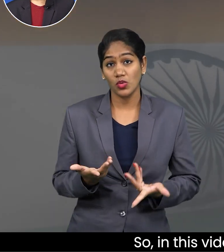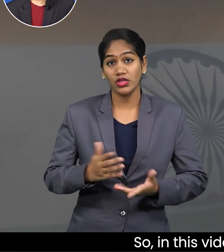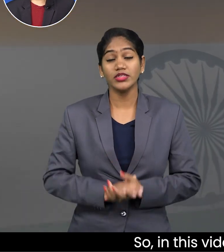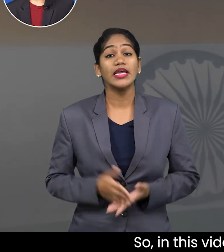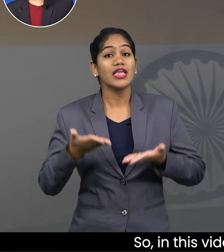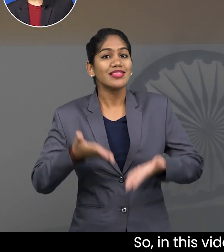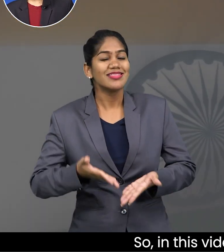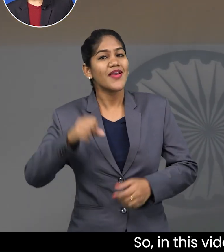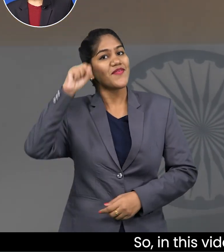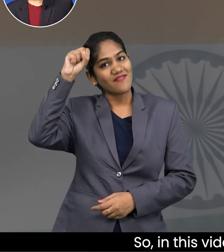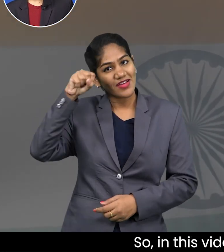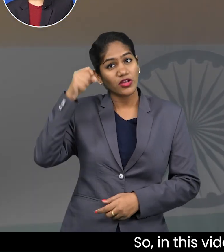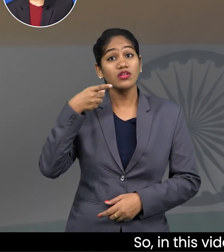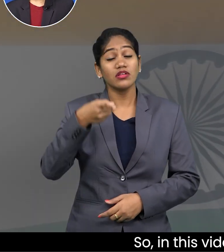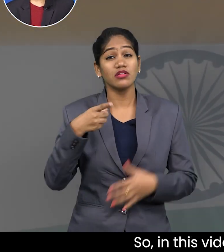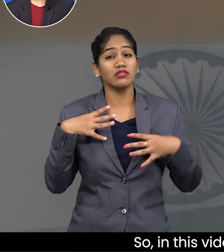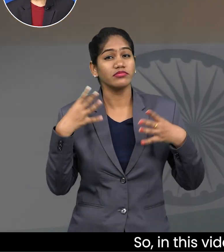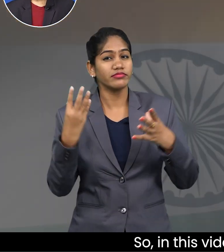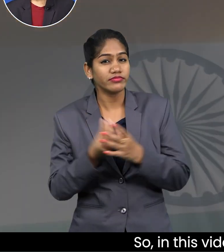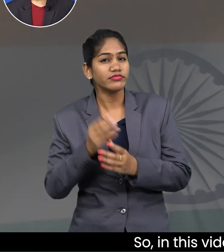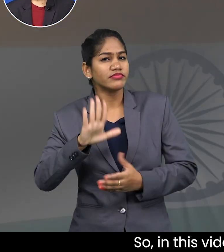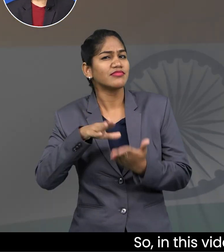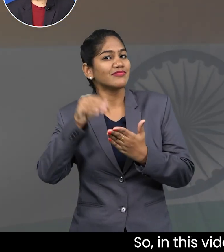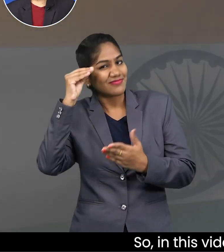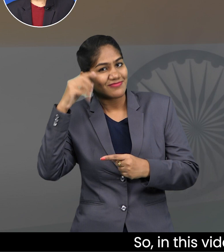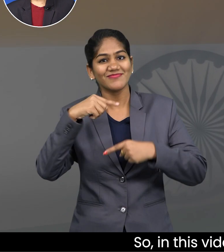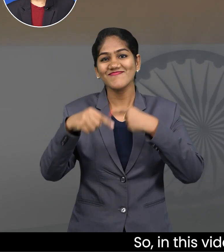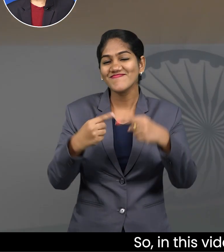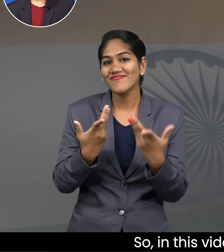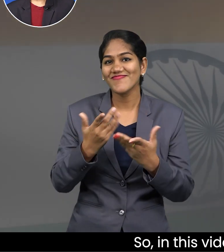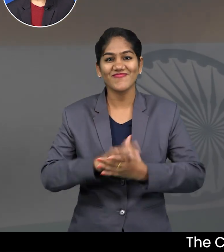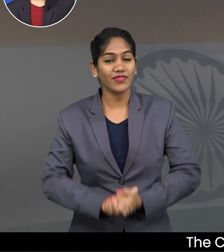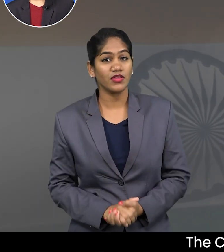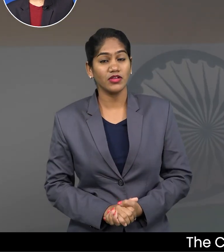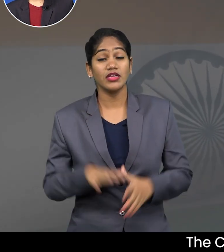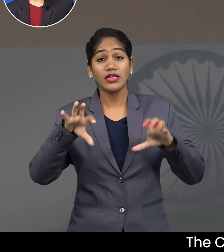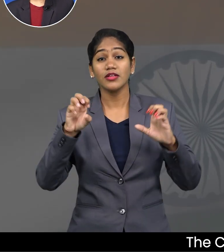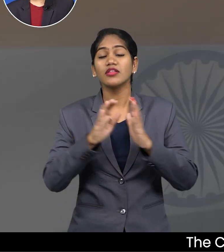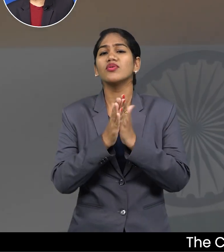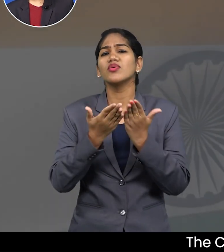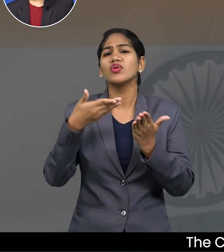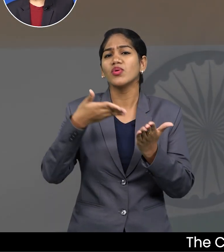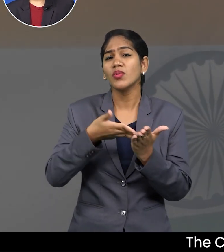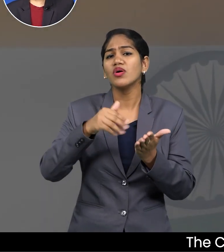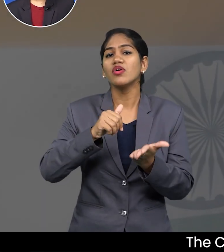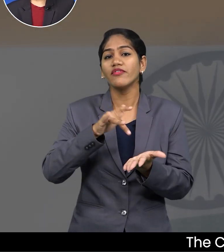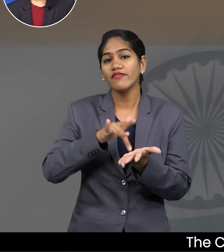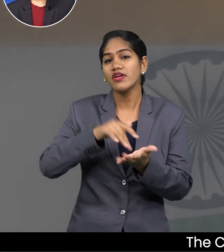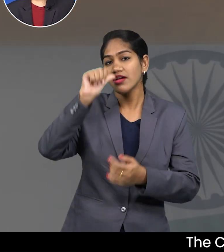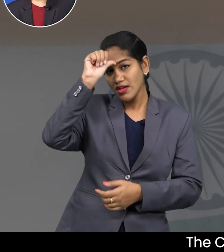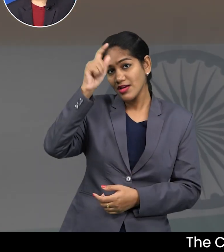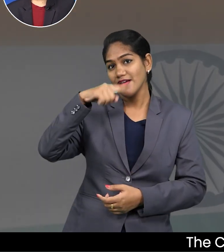So, in this video, we have learned about the Constitution of India,